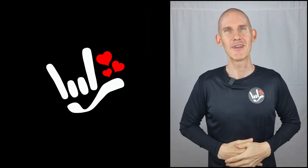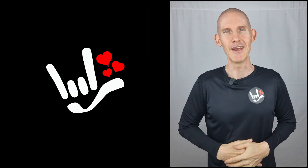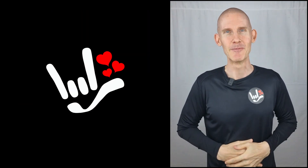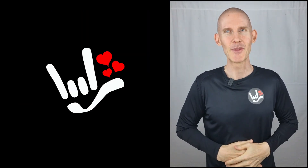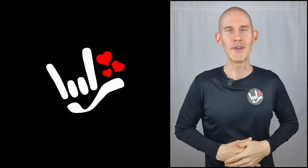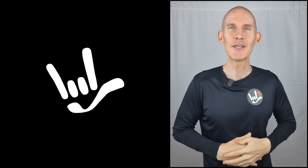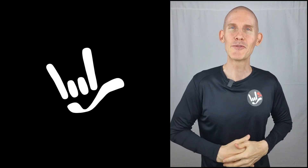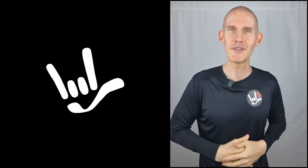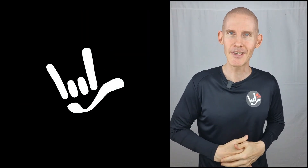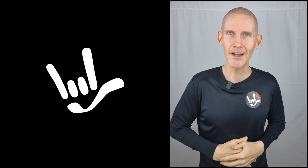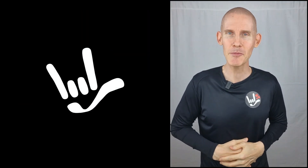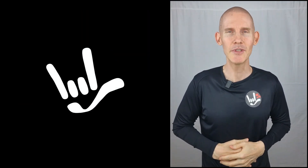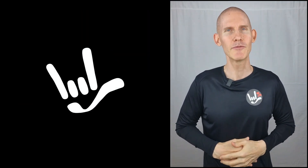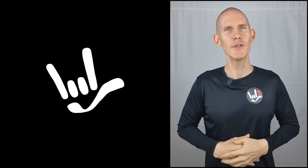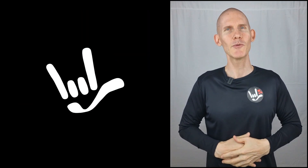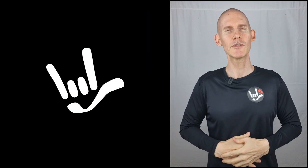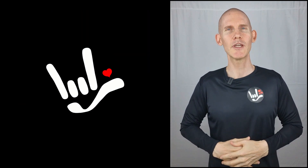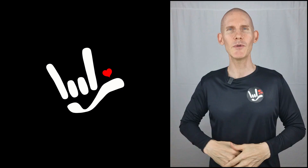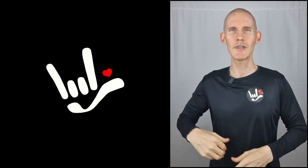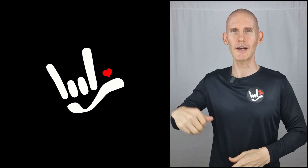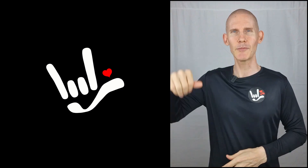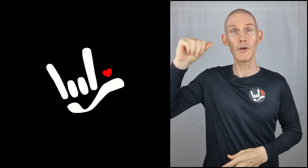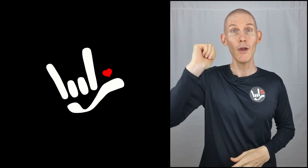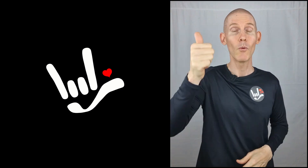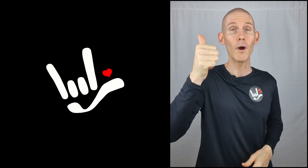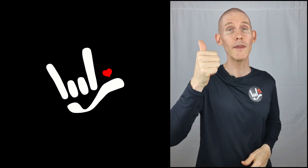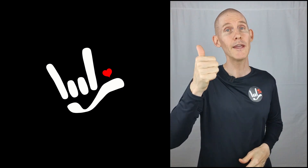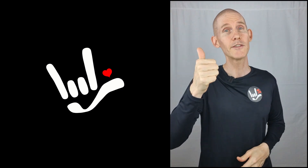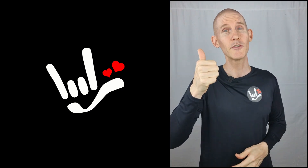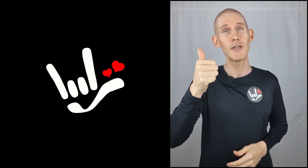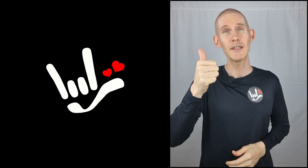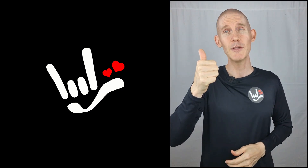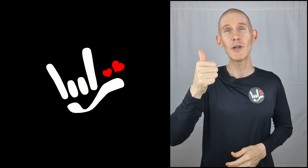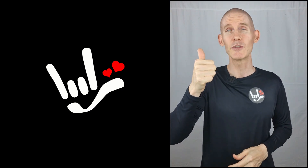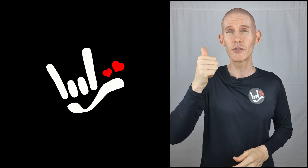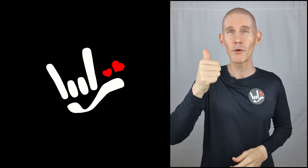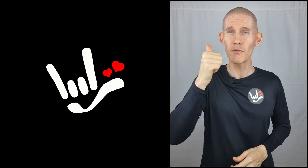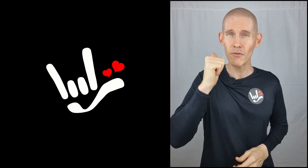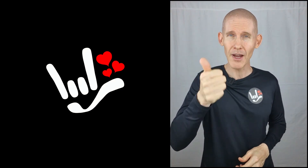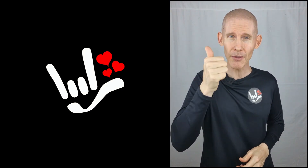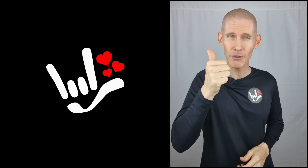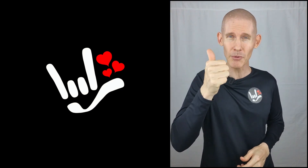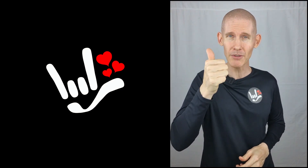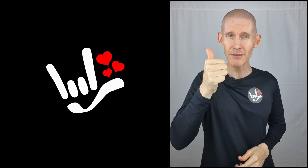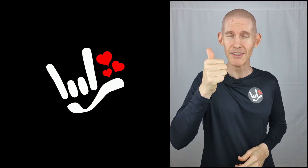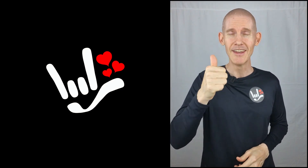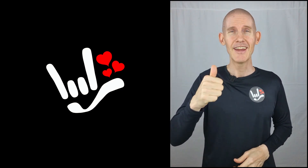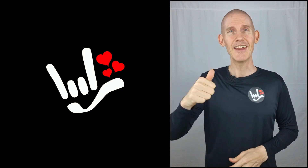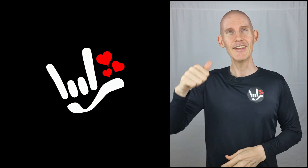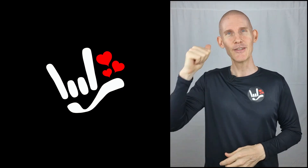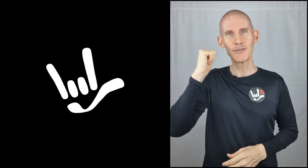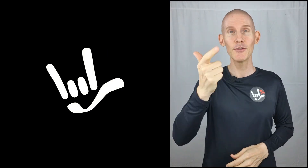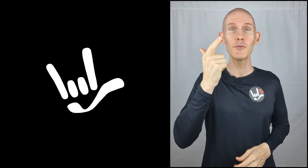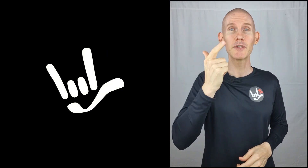Okay. Thank you for your time. In this video, once again, we talked about why the ASL Daily Email is so valuable. And 2, we did